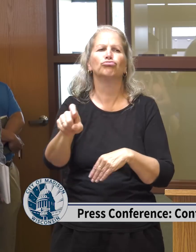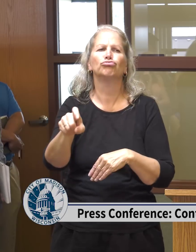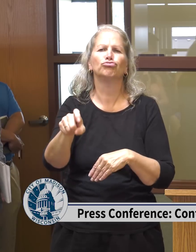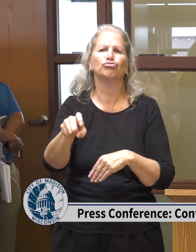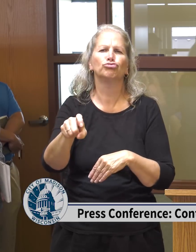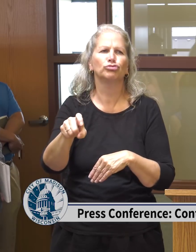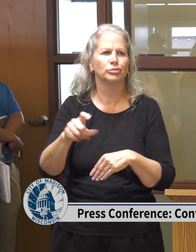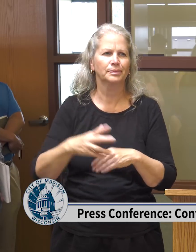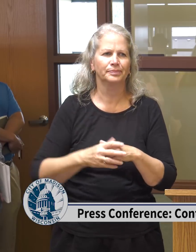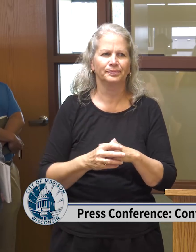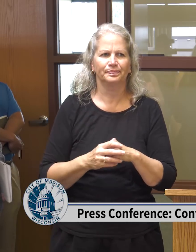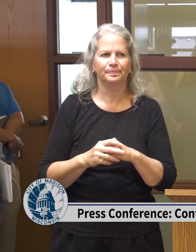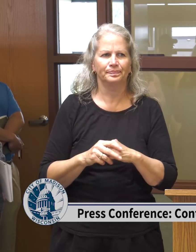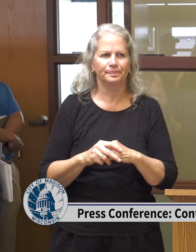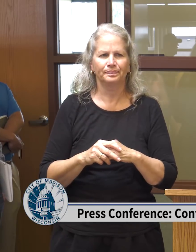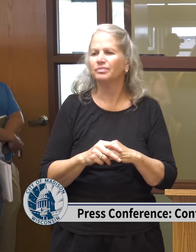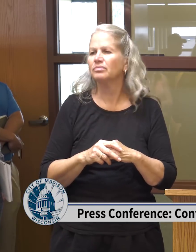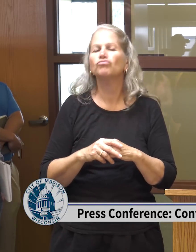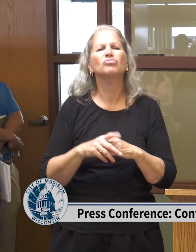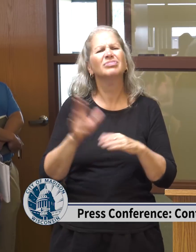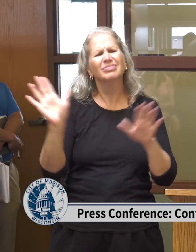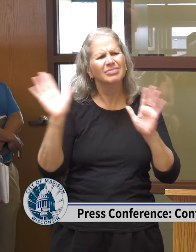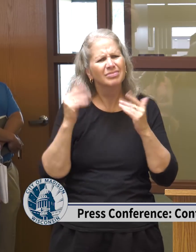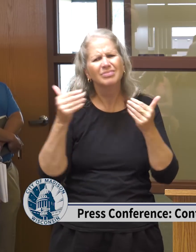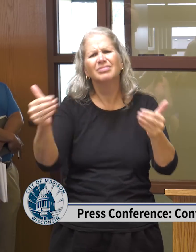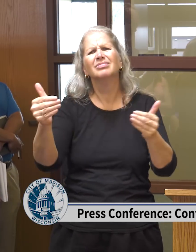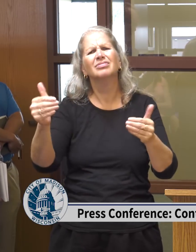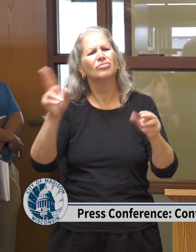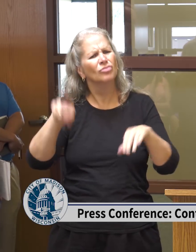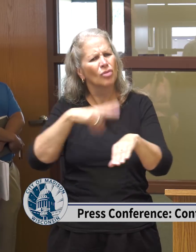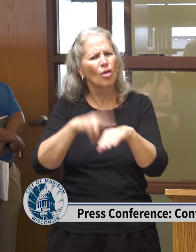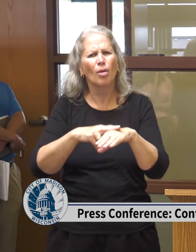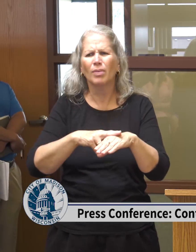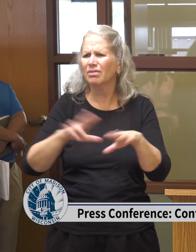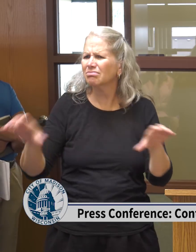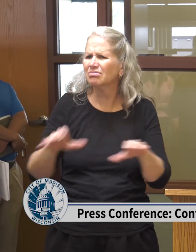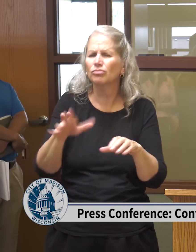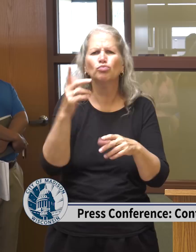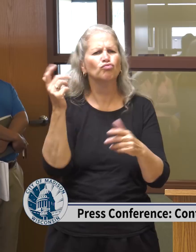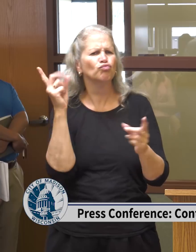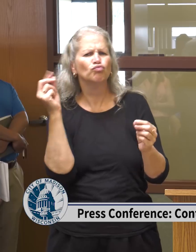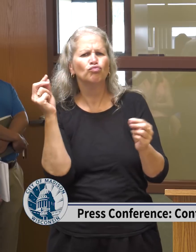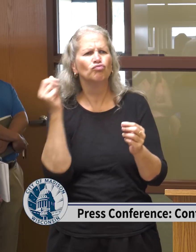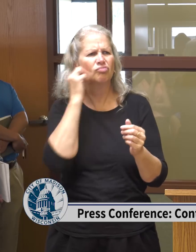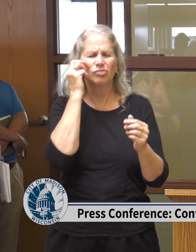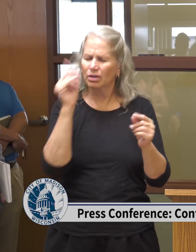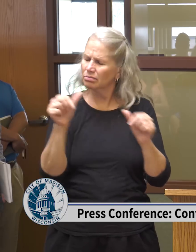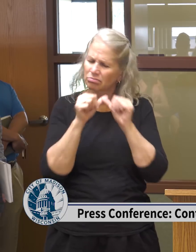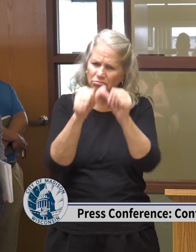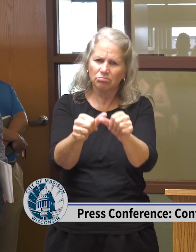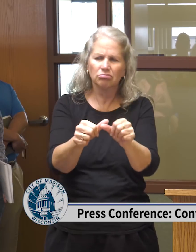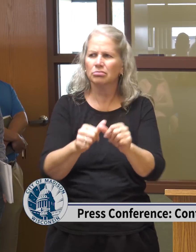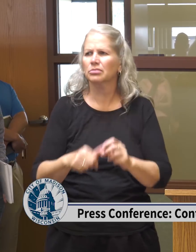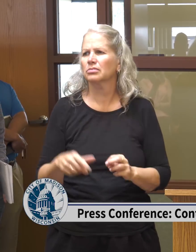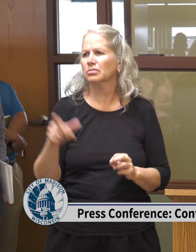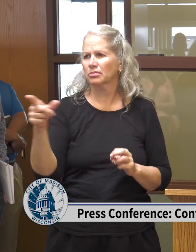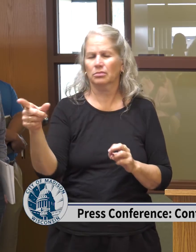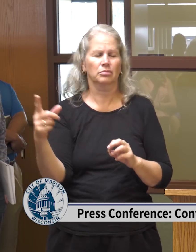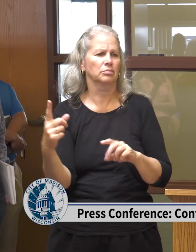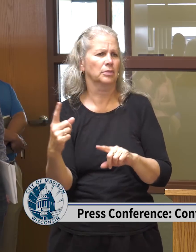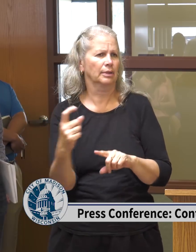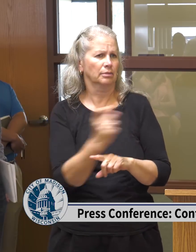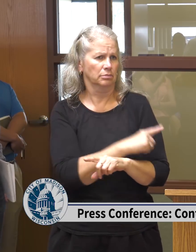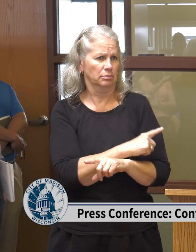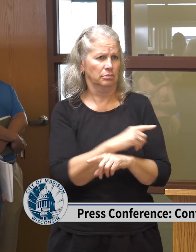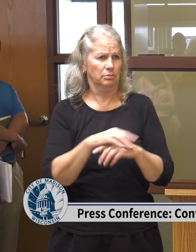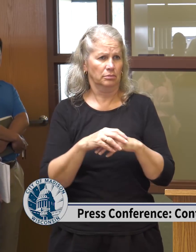activities. Obviously, for people impacted by the flooding, that's going to be some time. Does dry days